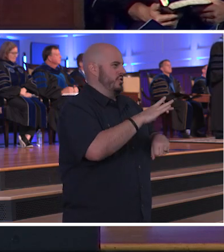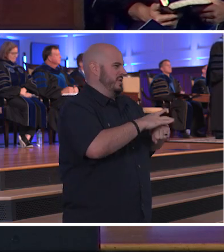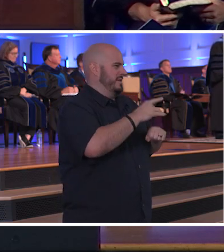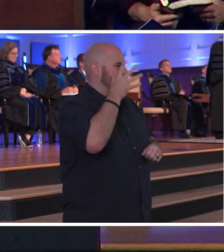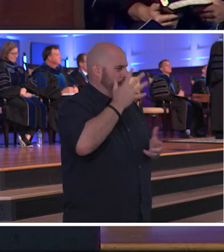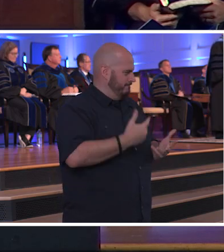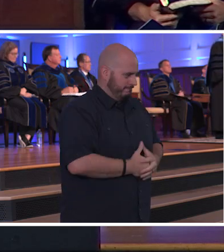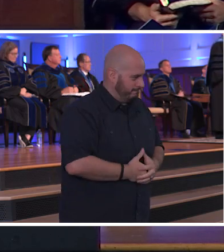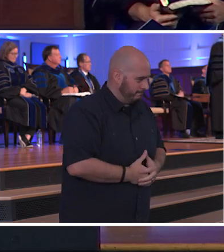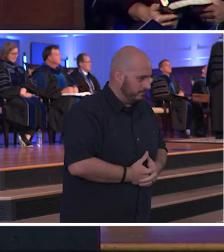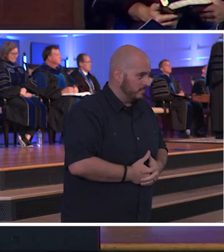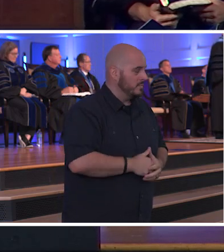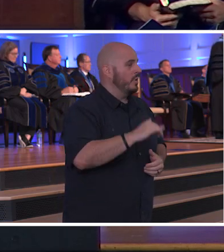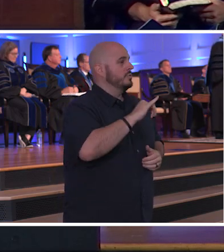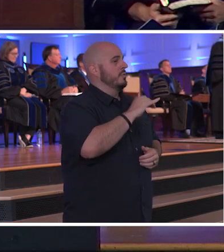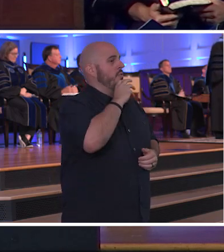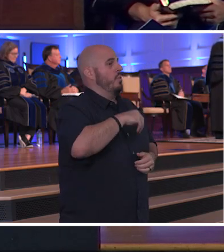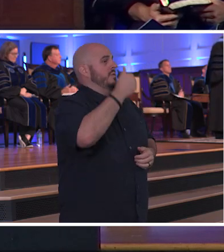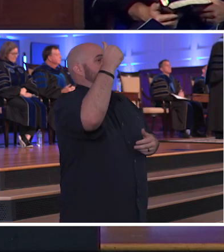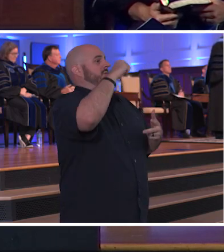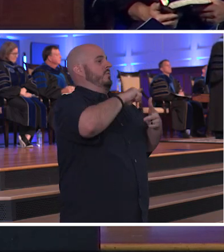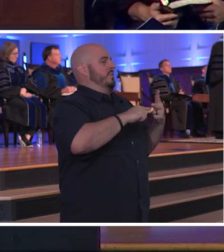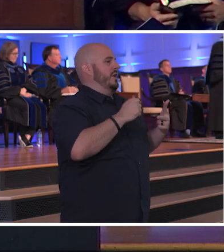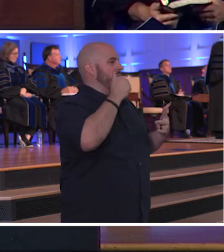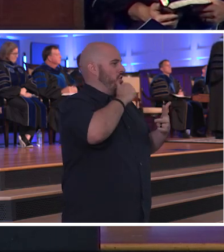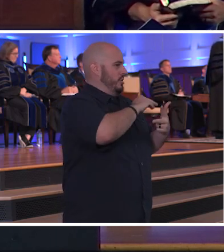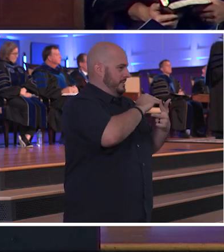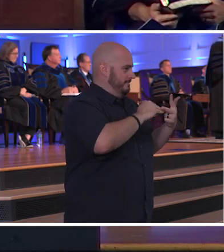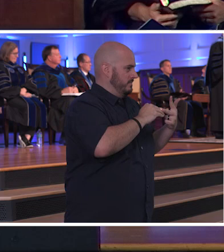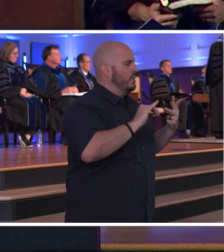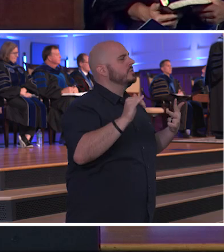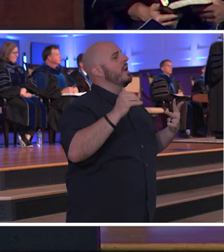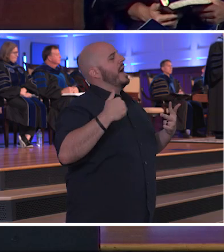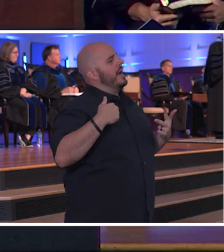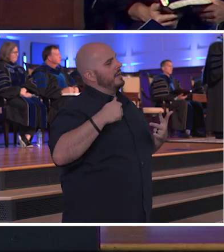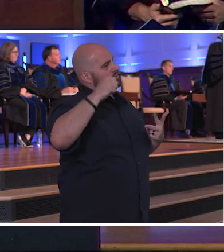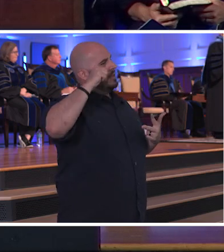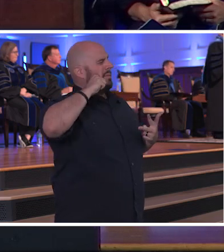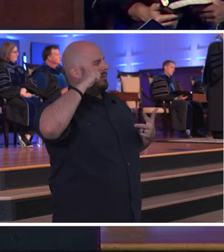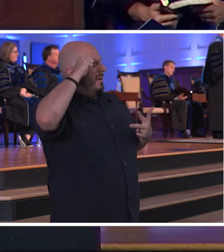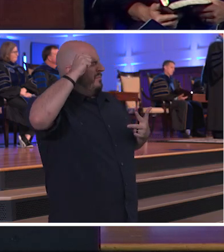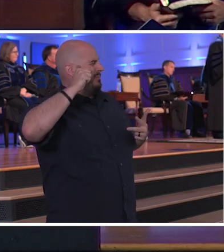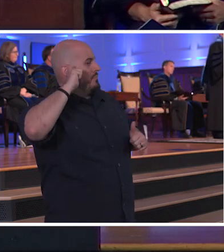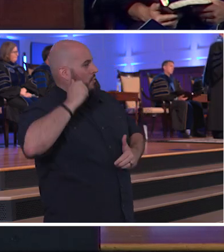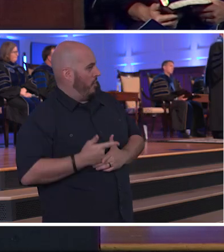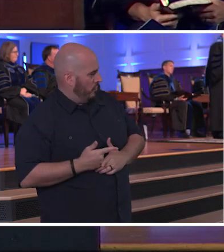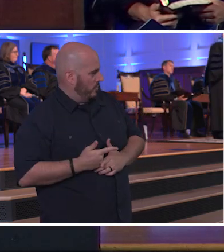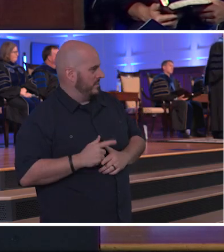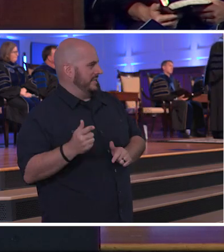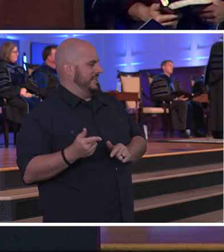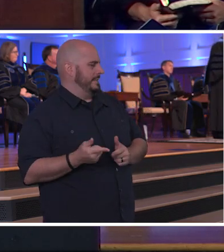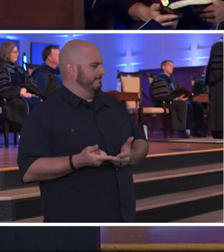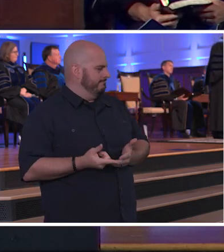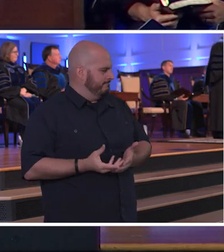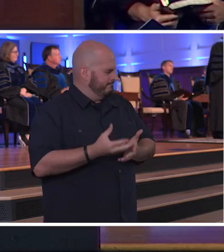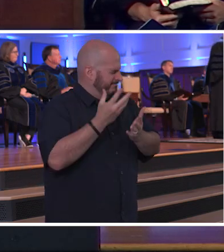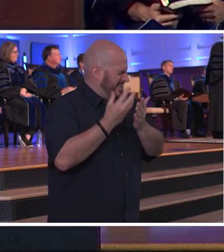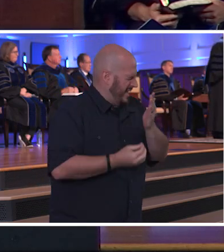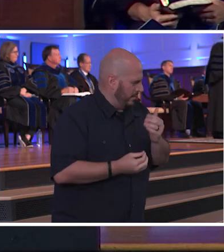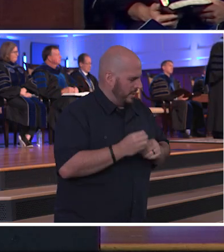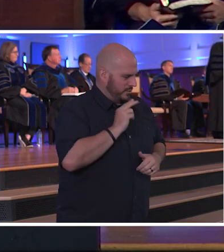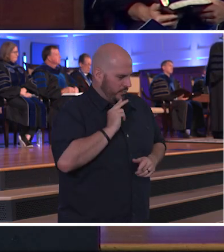also the oldest of three girls, and she also has a brother, but he died at the tender age of